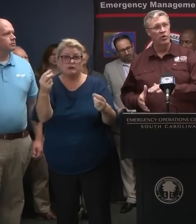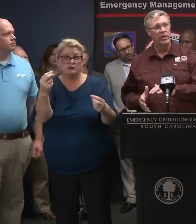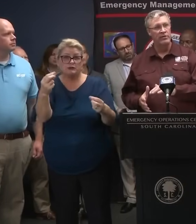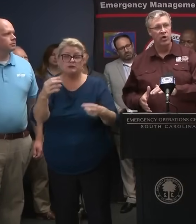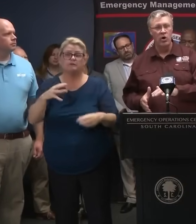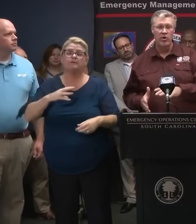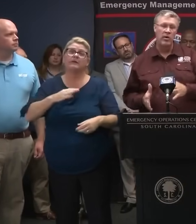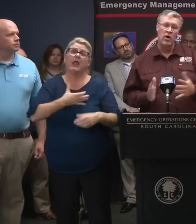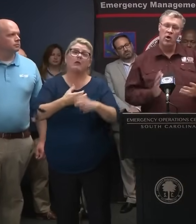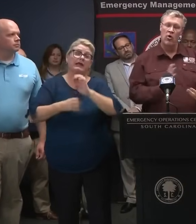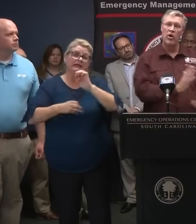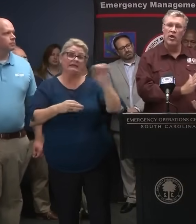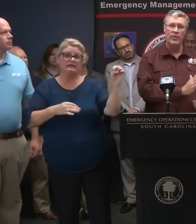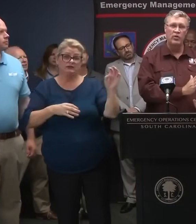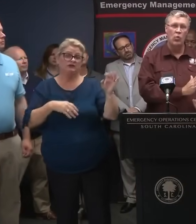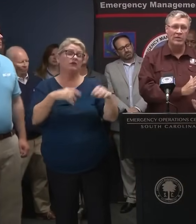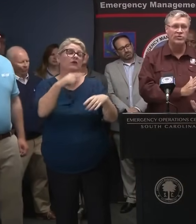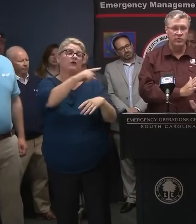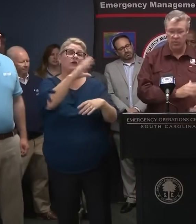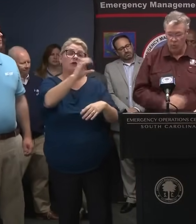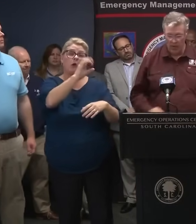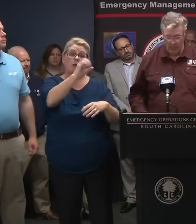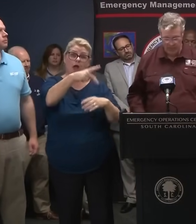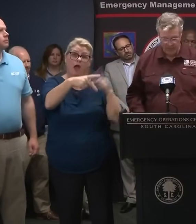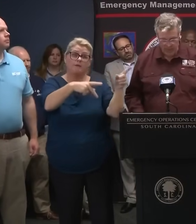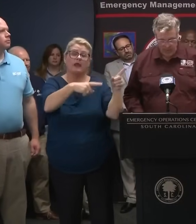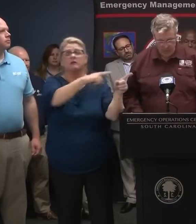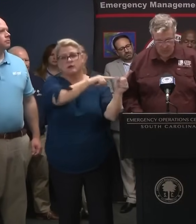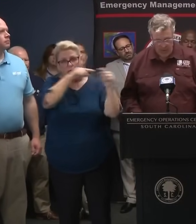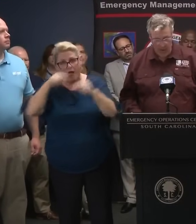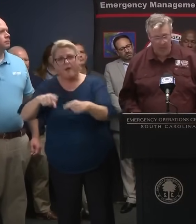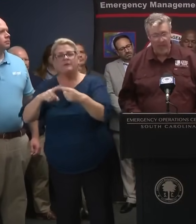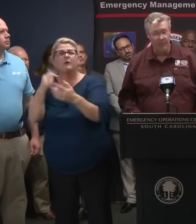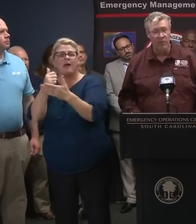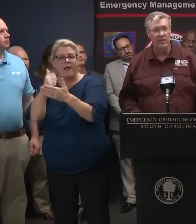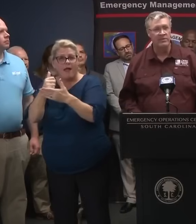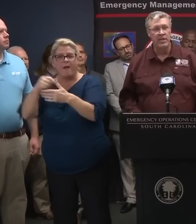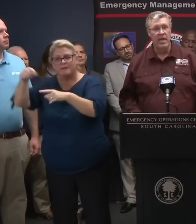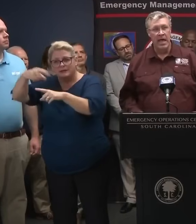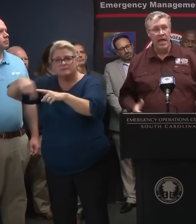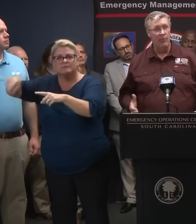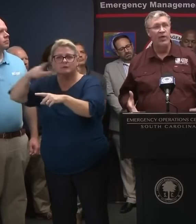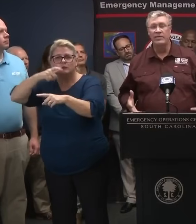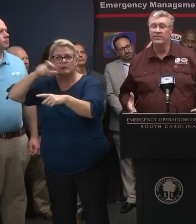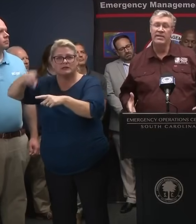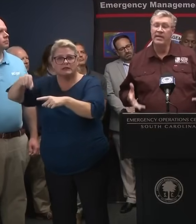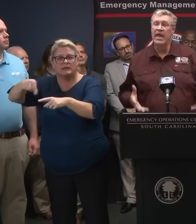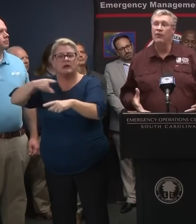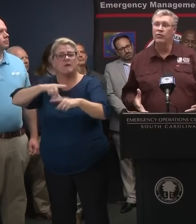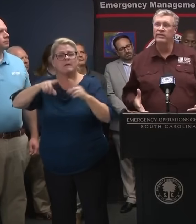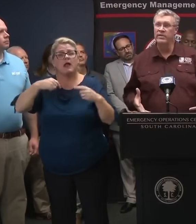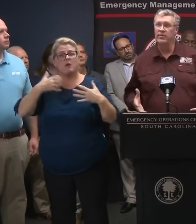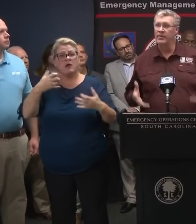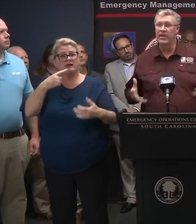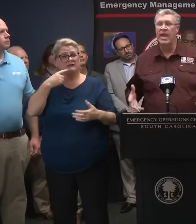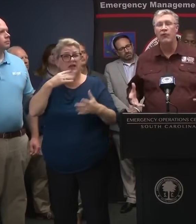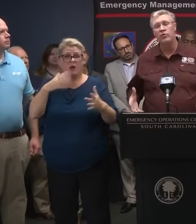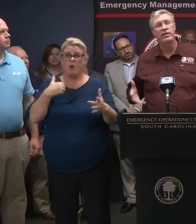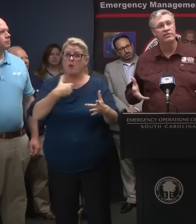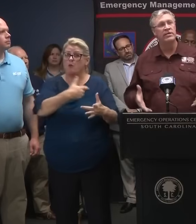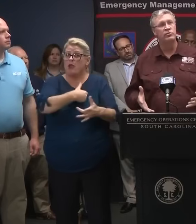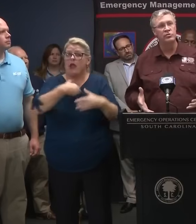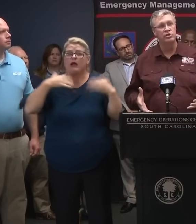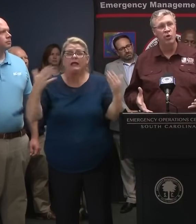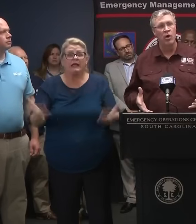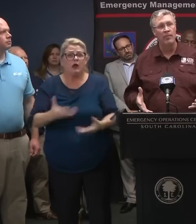cooperatives that weren't hit as hard are all helping the western cooperatives put power back in place. I would like to say the cavalry is here, but the